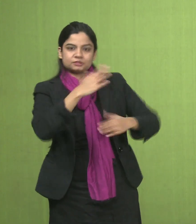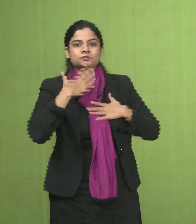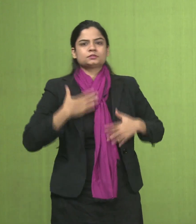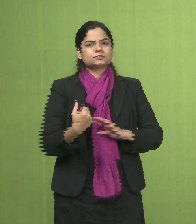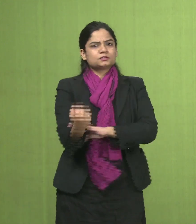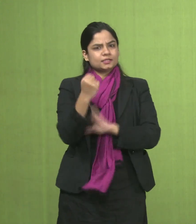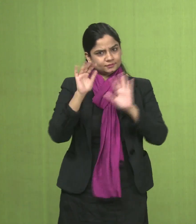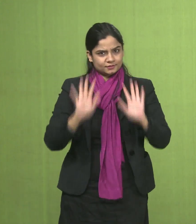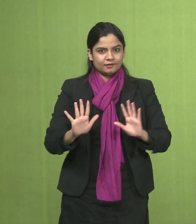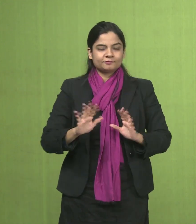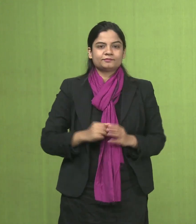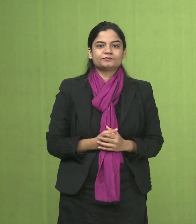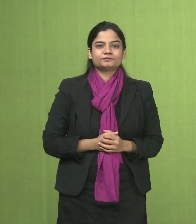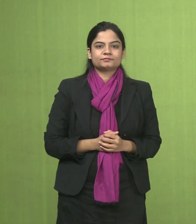harmful. We do have that right.